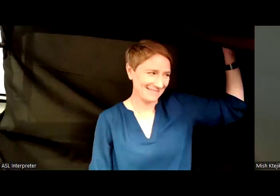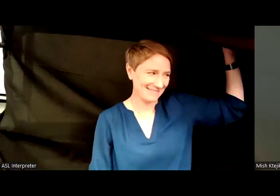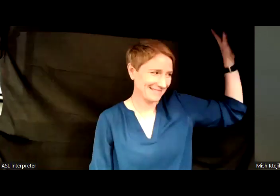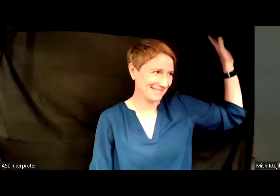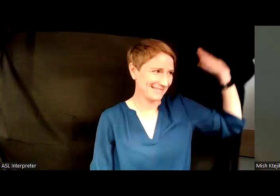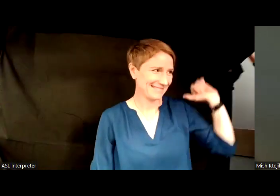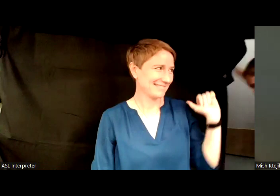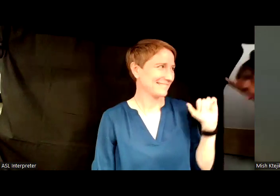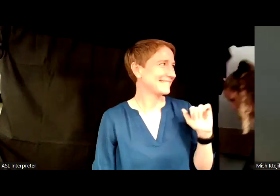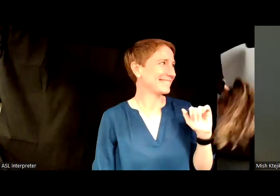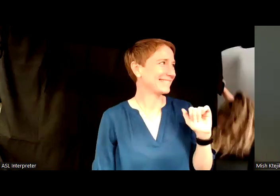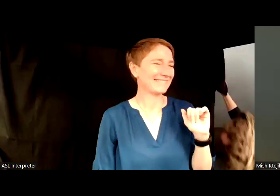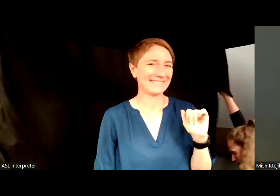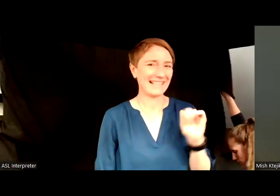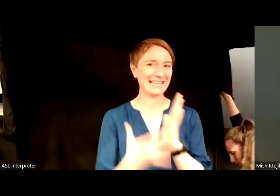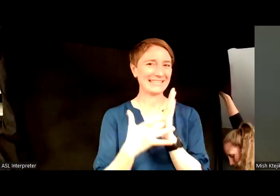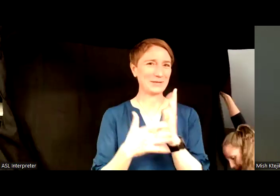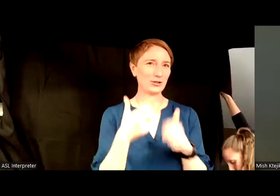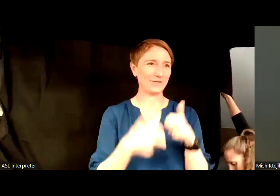Hi, Mom.